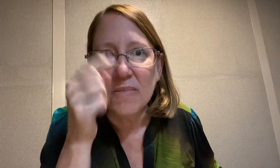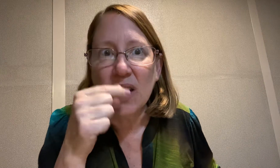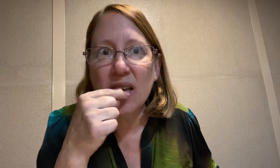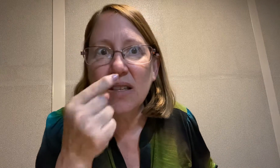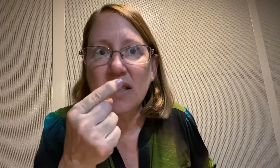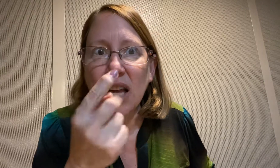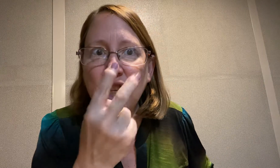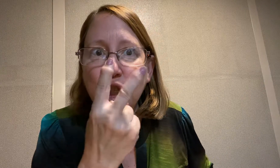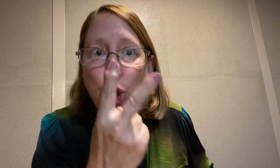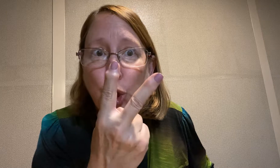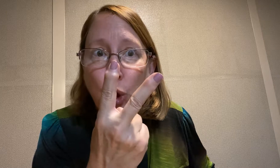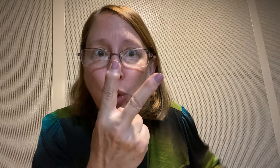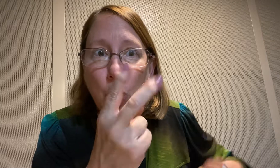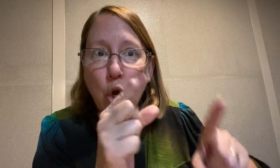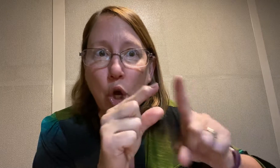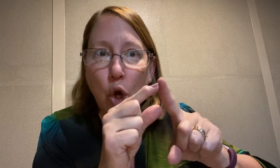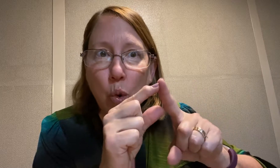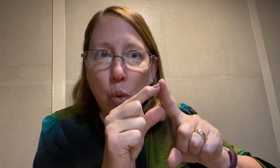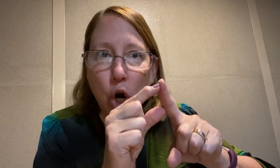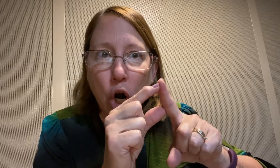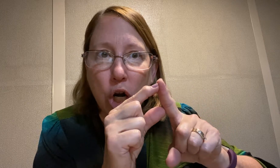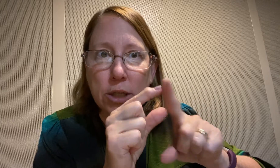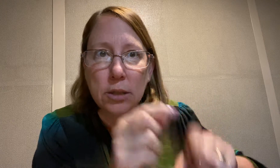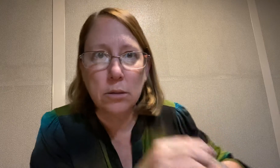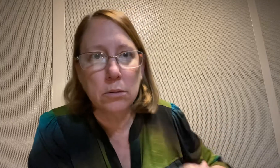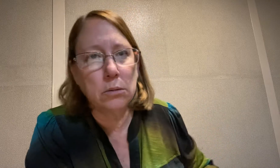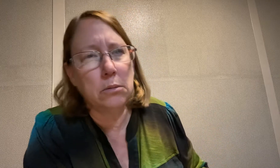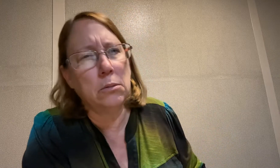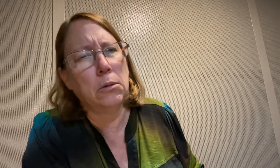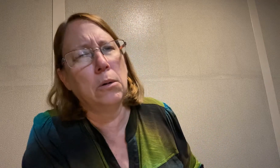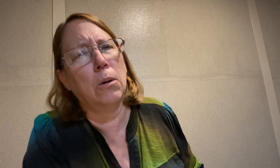He said 2 words.